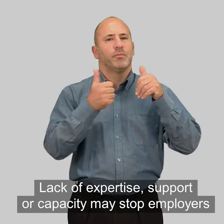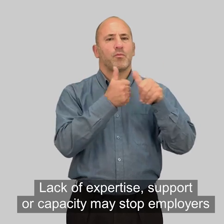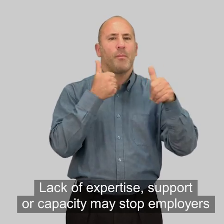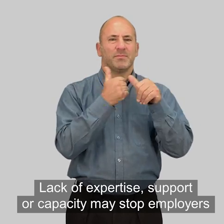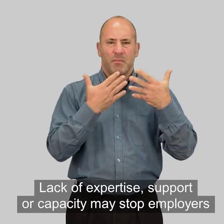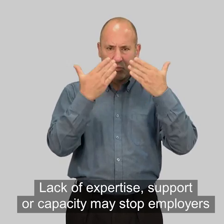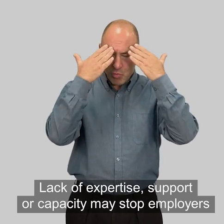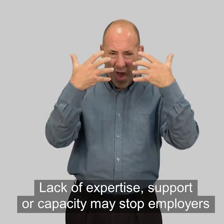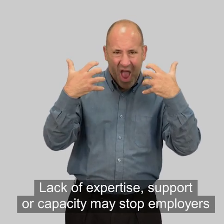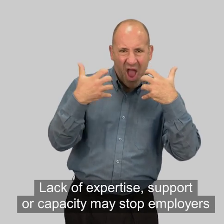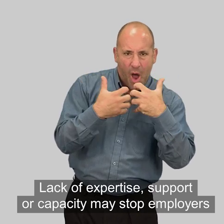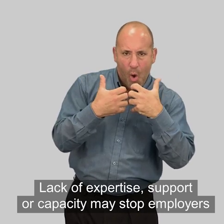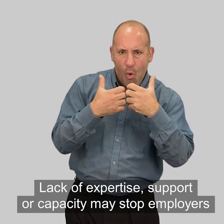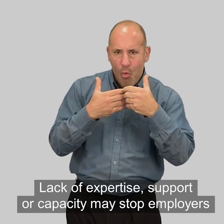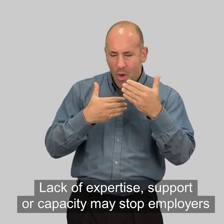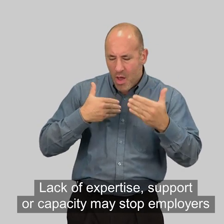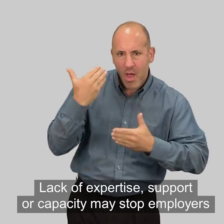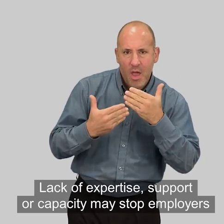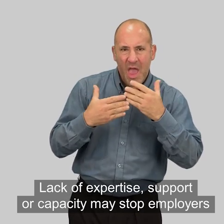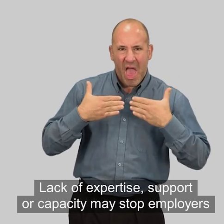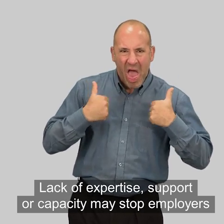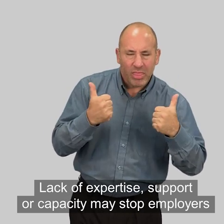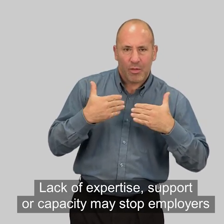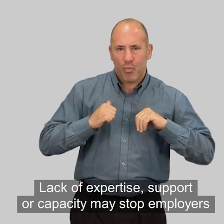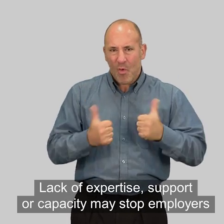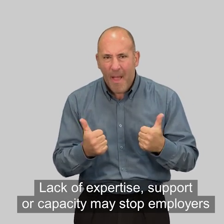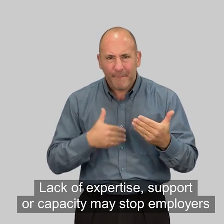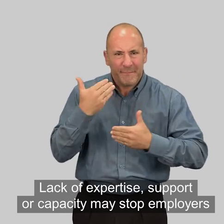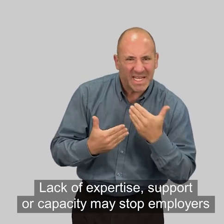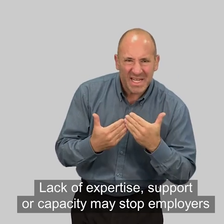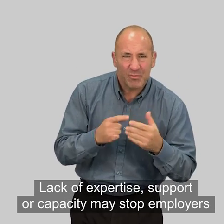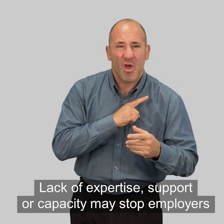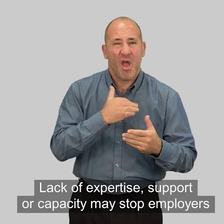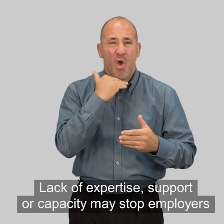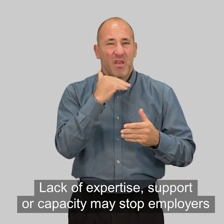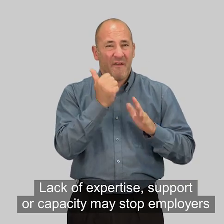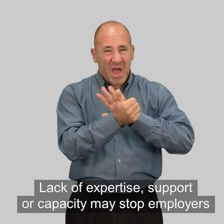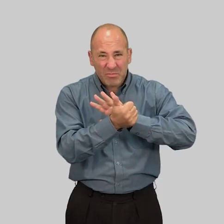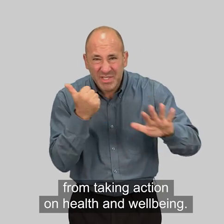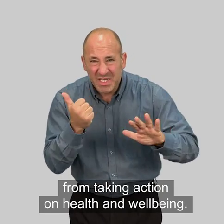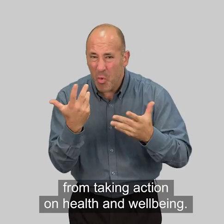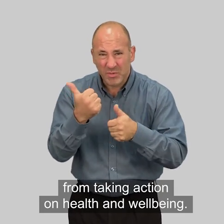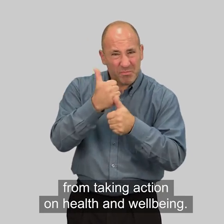Lack of expertise, support, or capacity may stop employers from taking action on health and